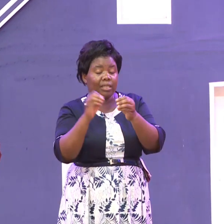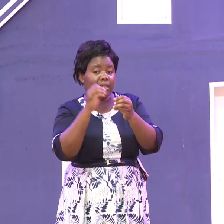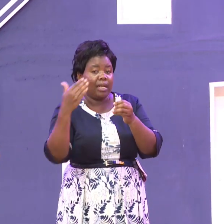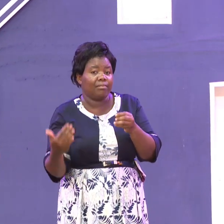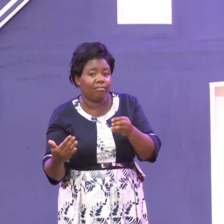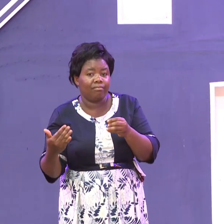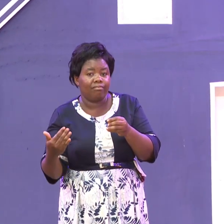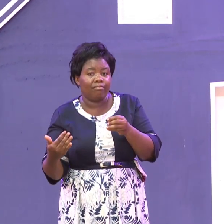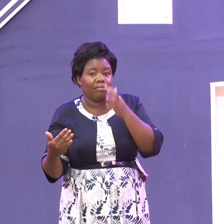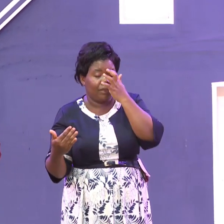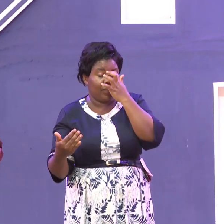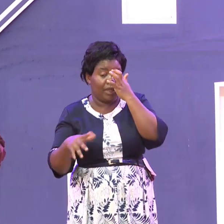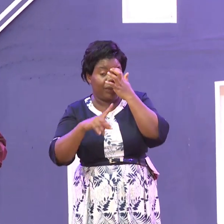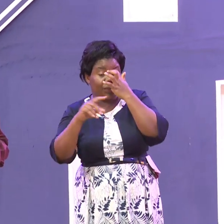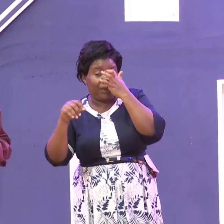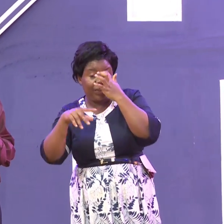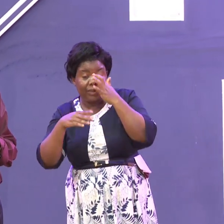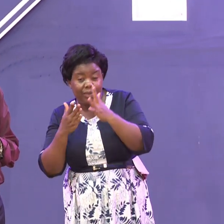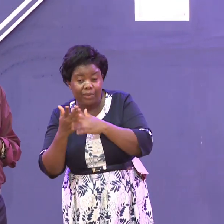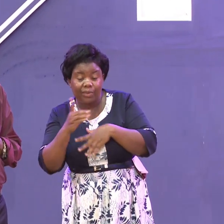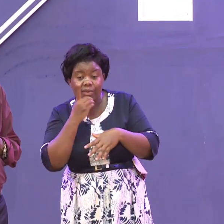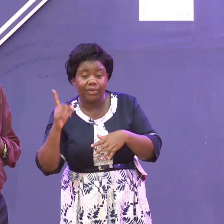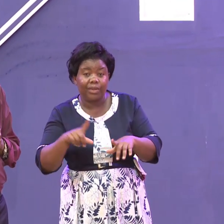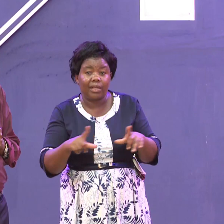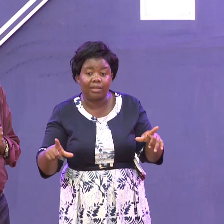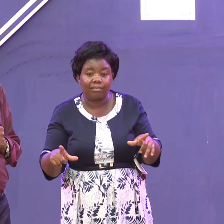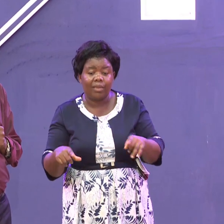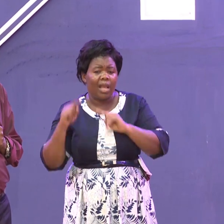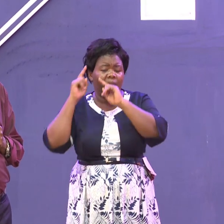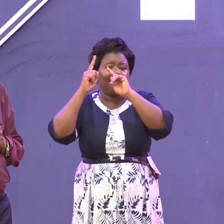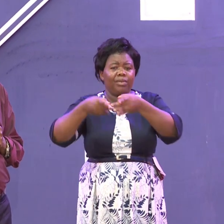son, they were going through the desert.